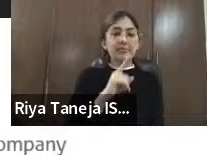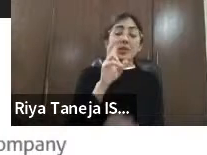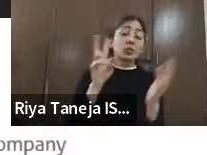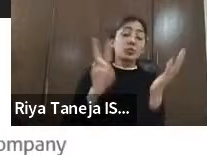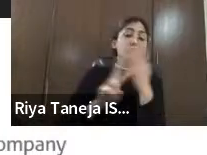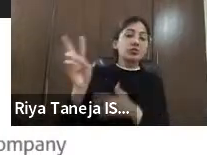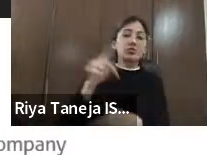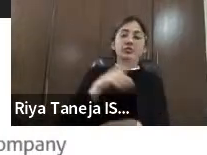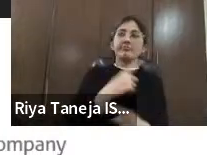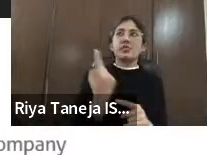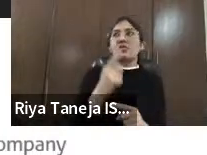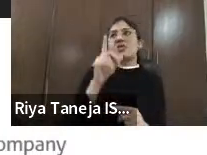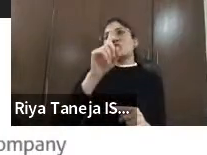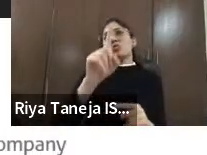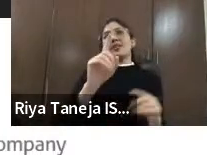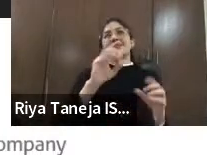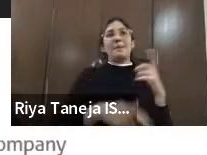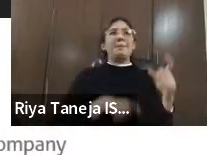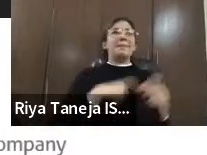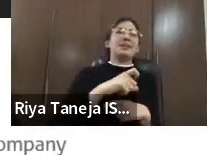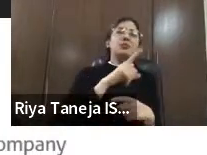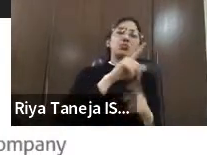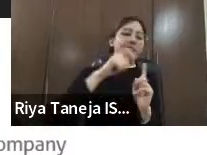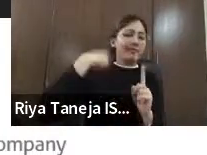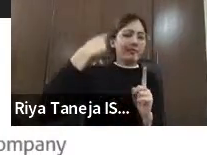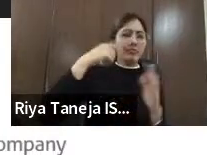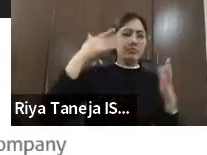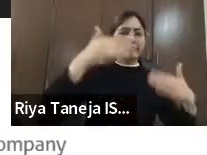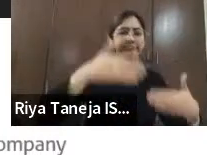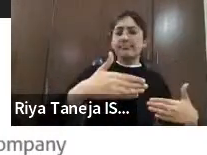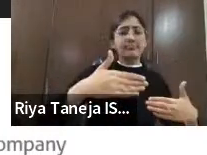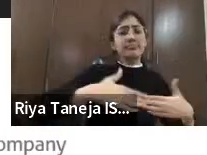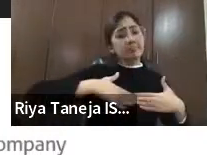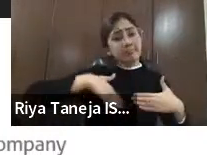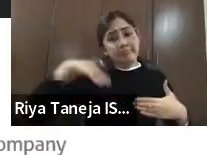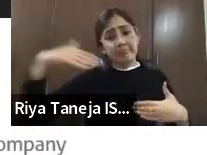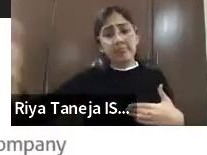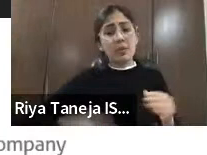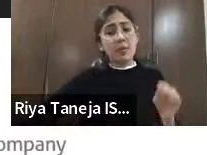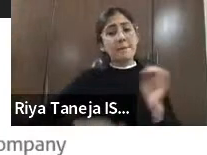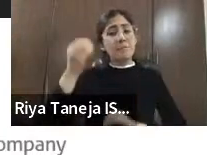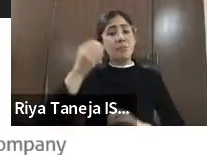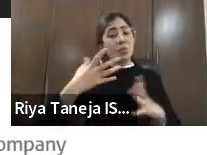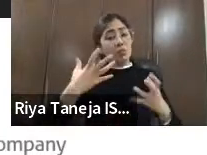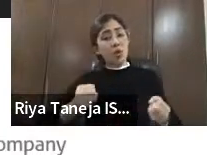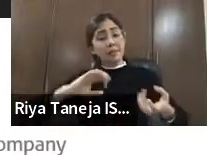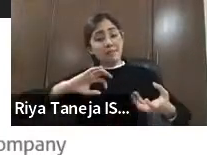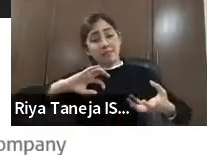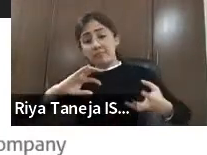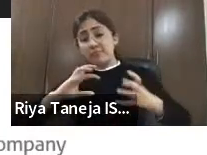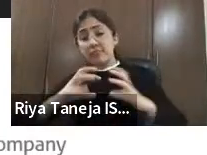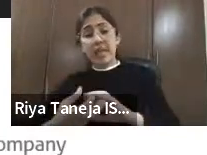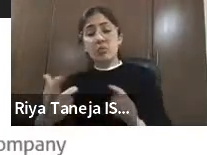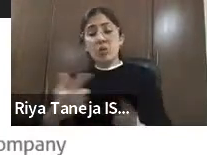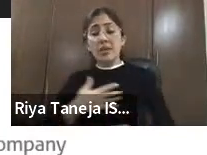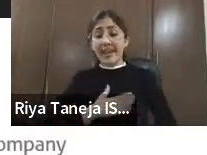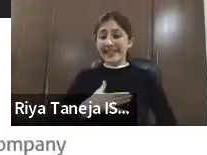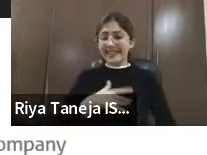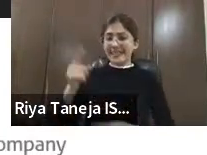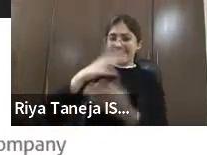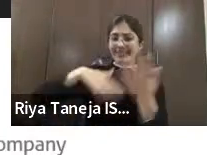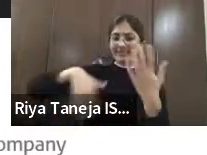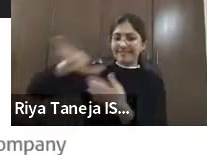is not only to be a pioneer in filmmaking, but also to play a pivotal role in making the world of entertainment